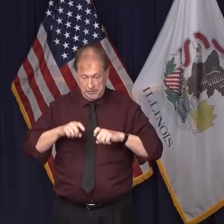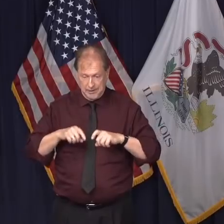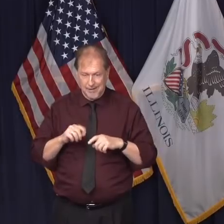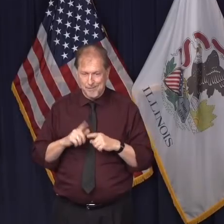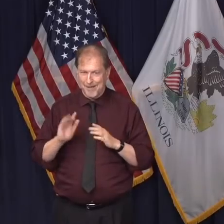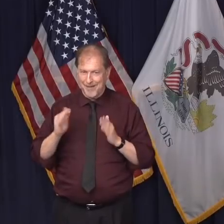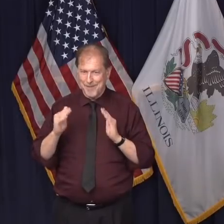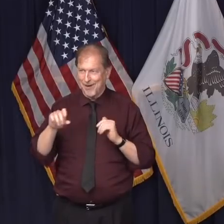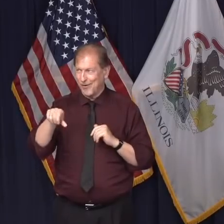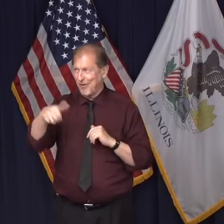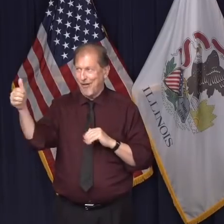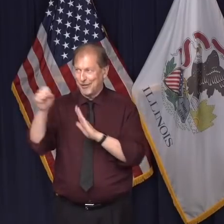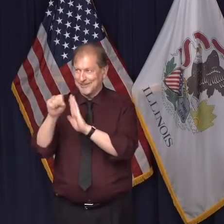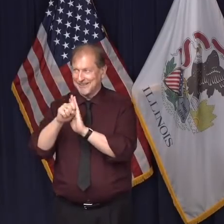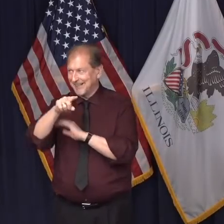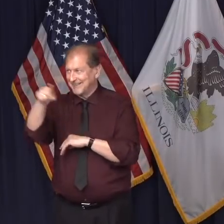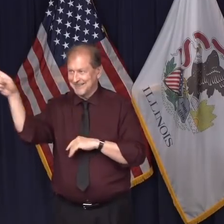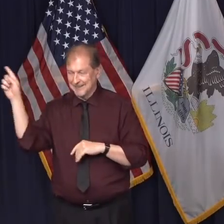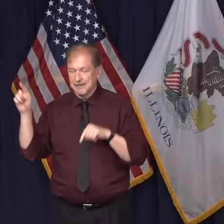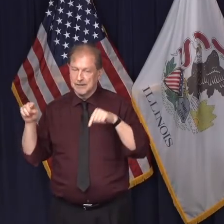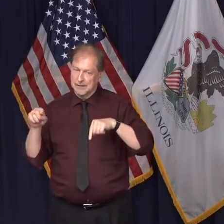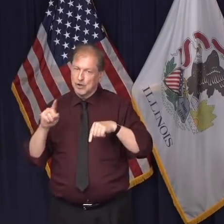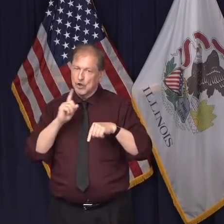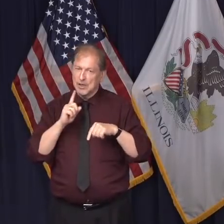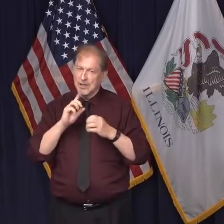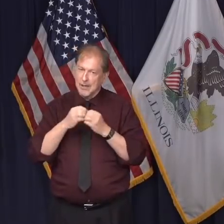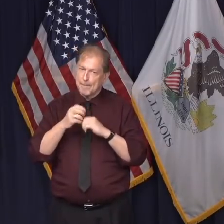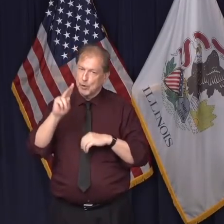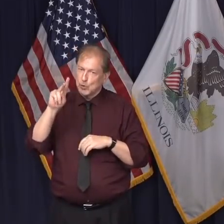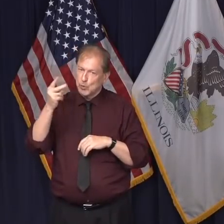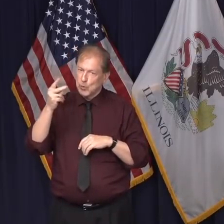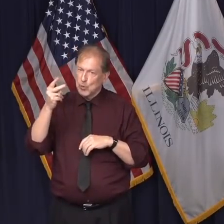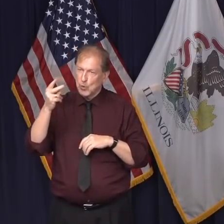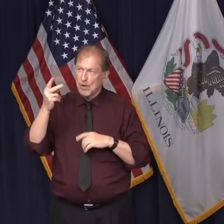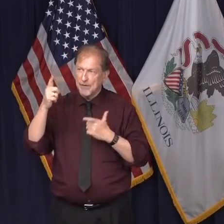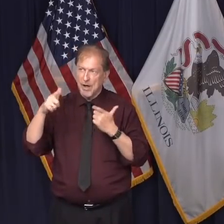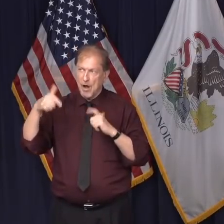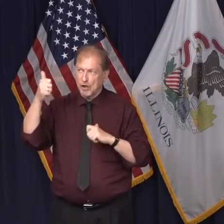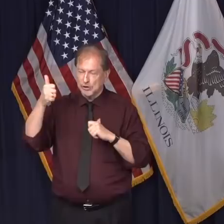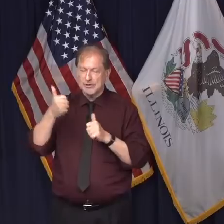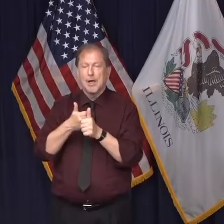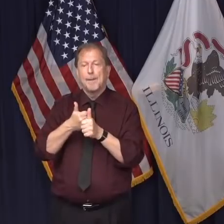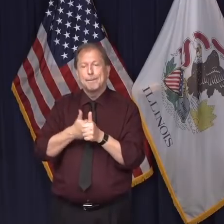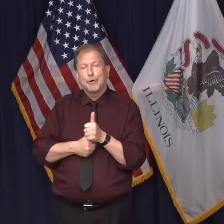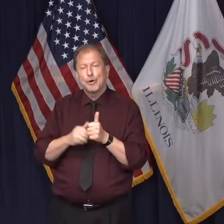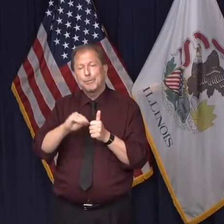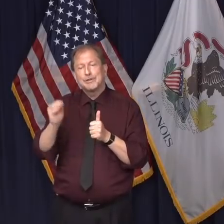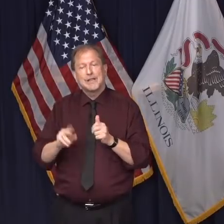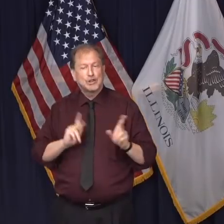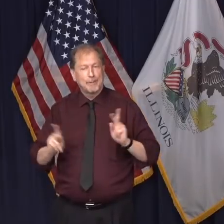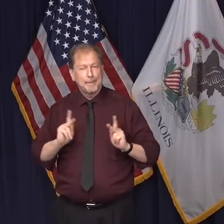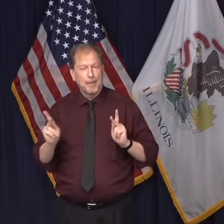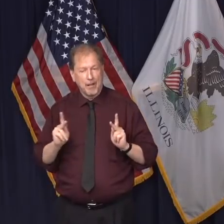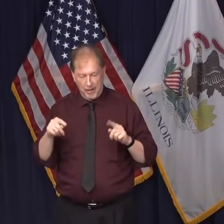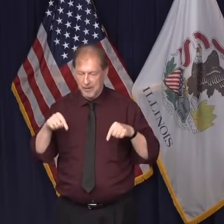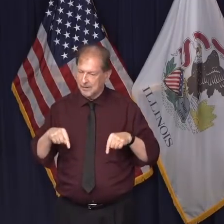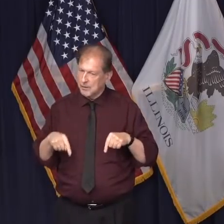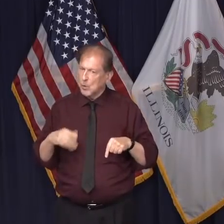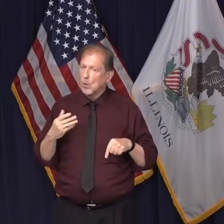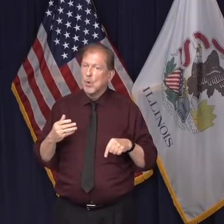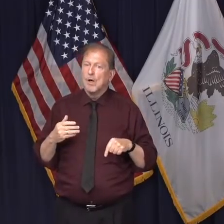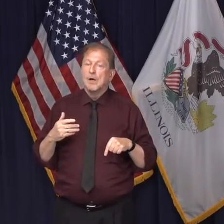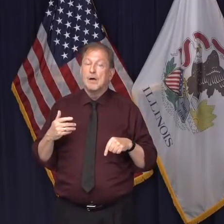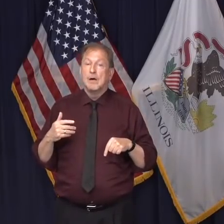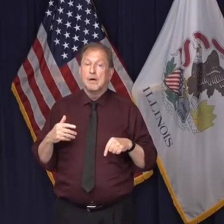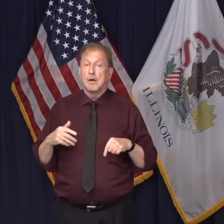large states, second highest in terms of per capita testing. We're the third